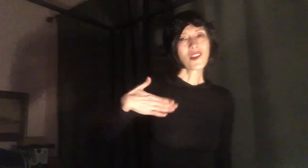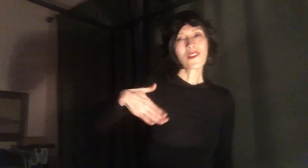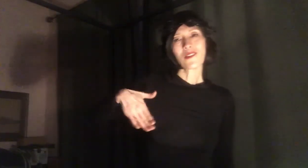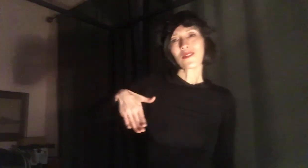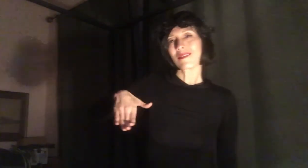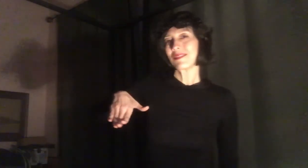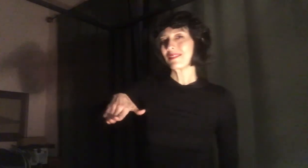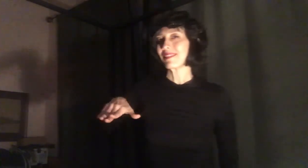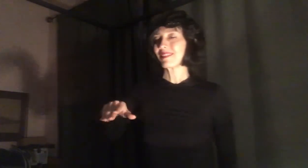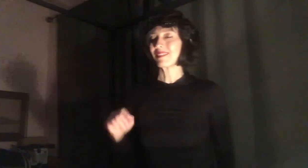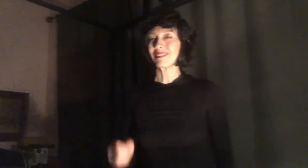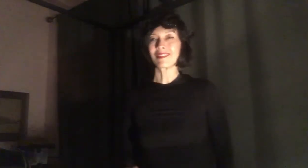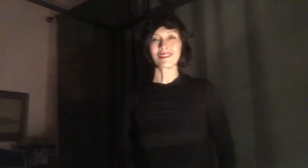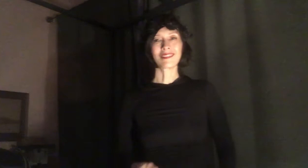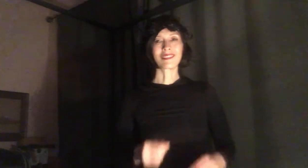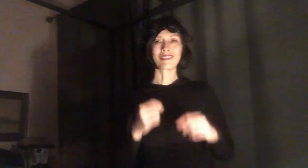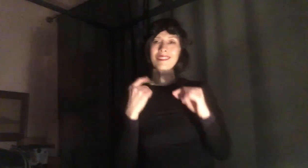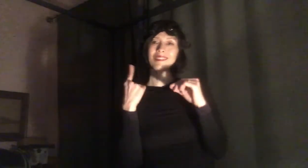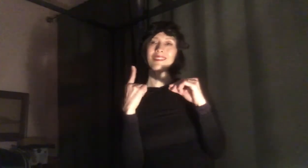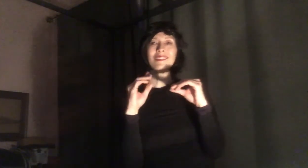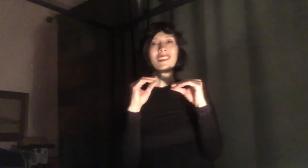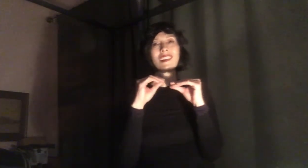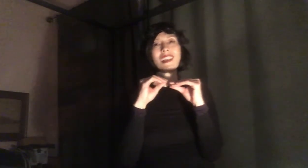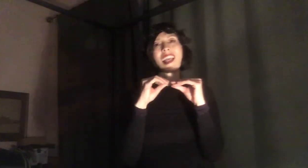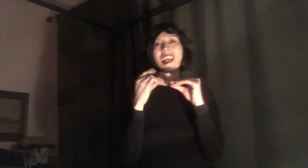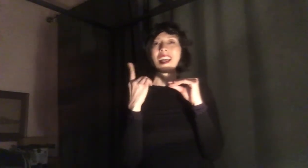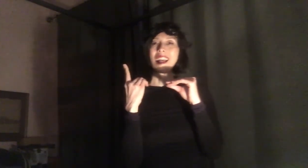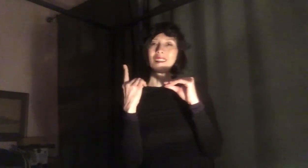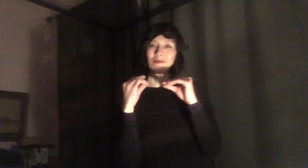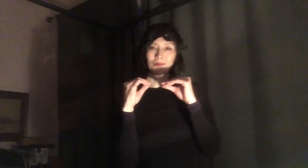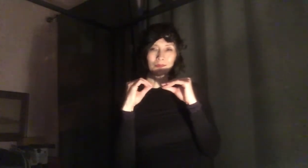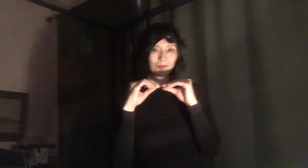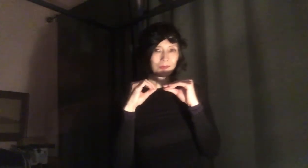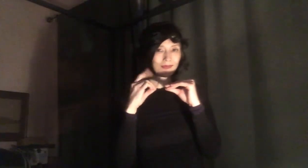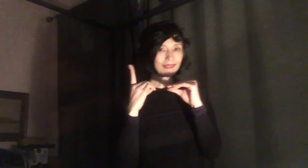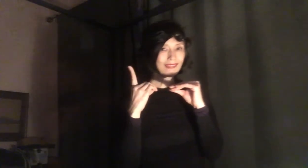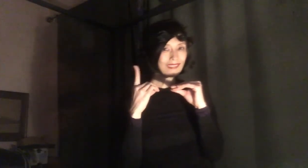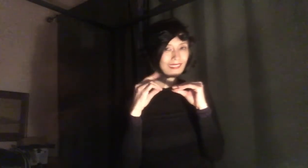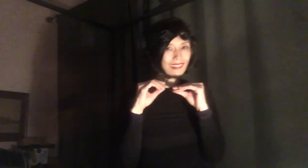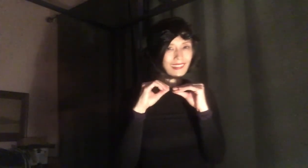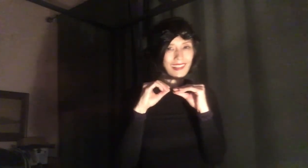You wanted one kiss at a time.